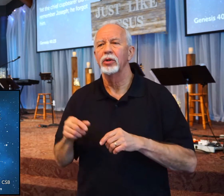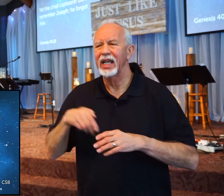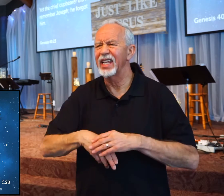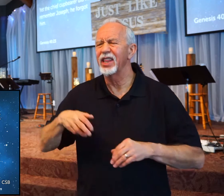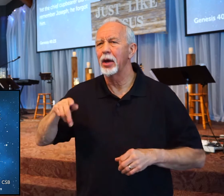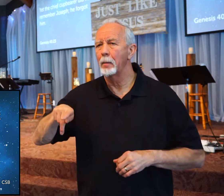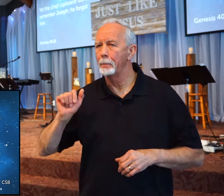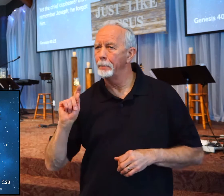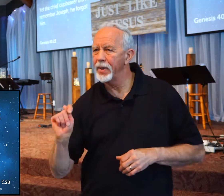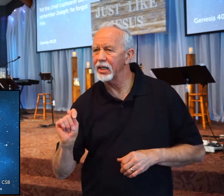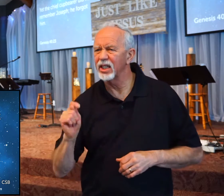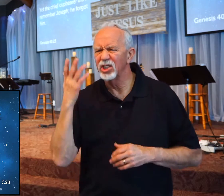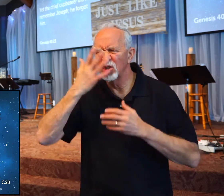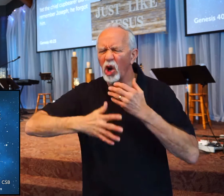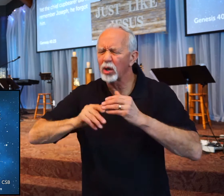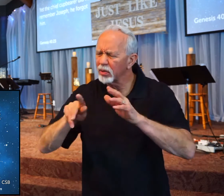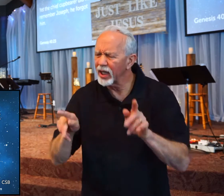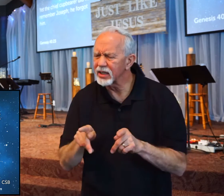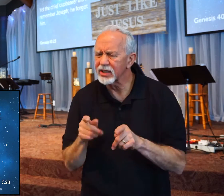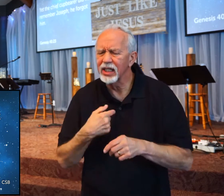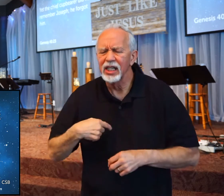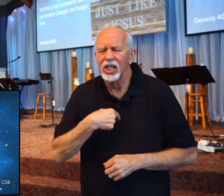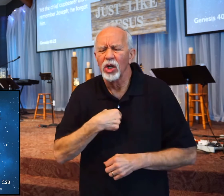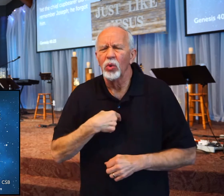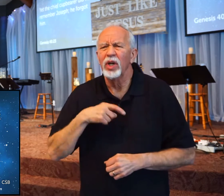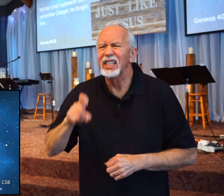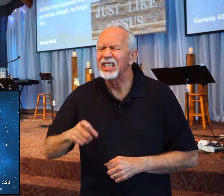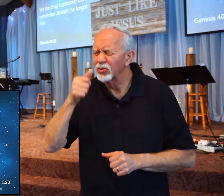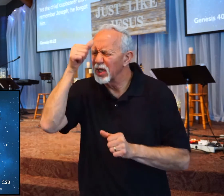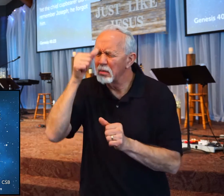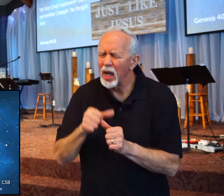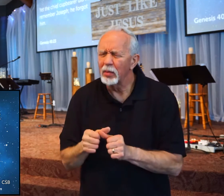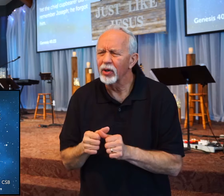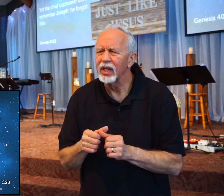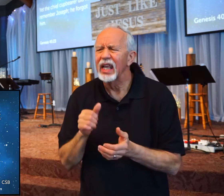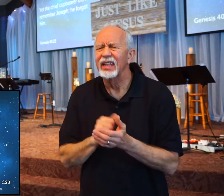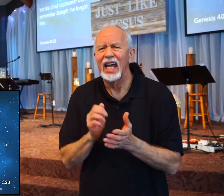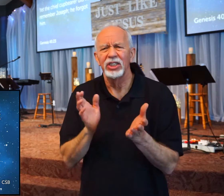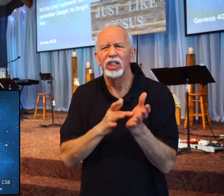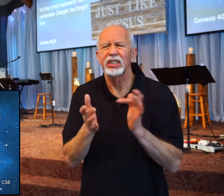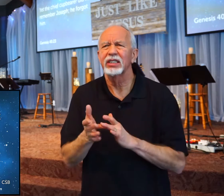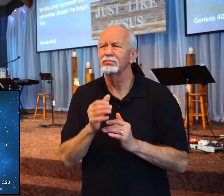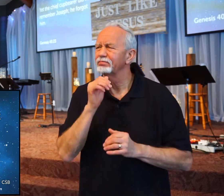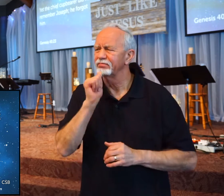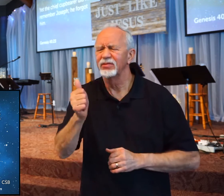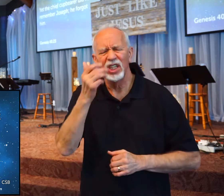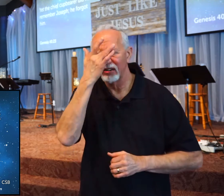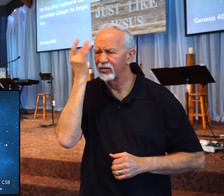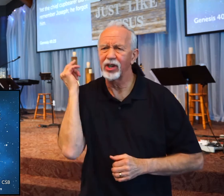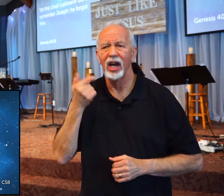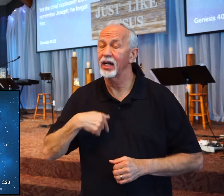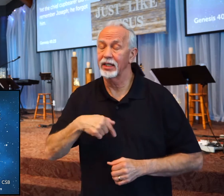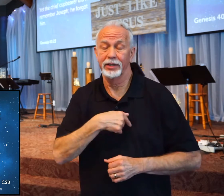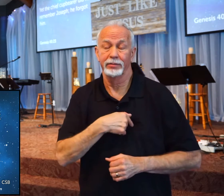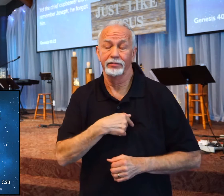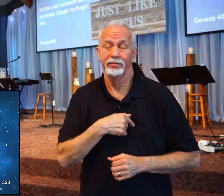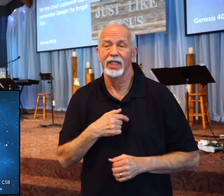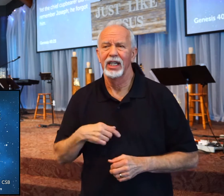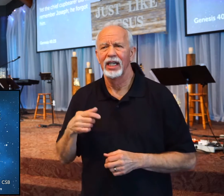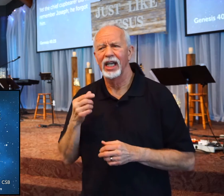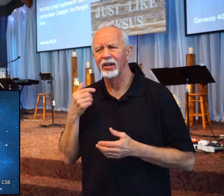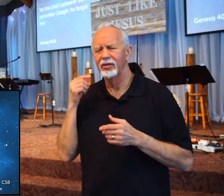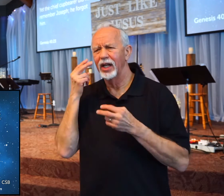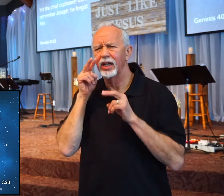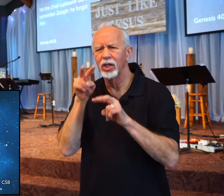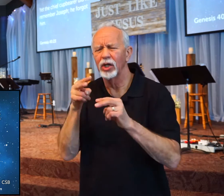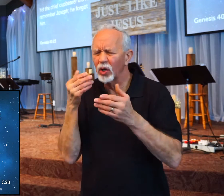we are in those dark places, we have to remember that he has not forgotten us. In fact, if we look closely here,